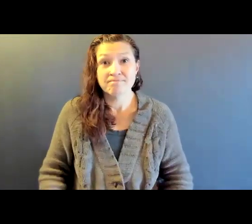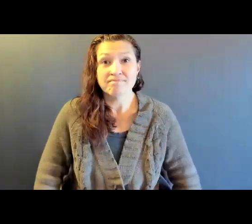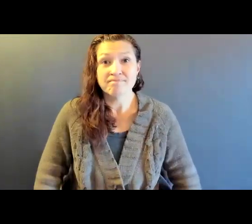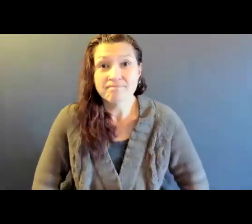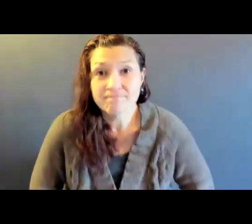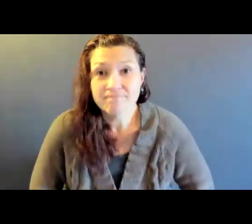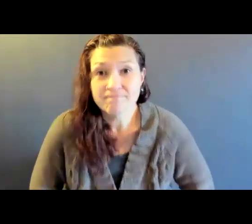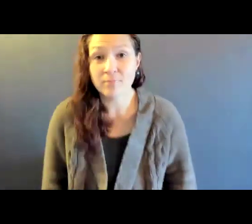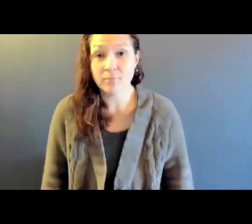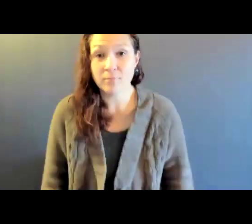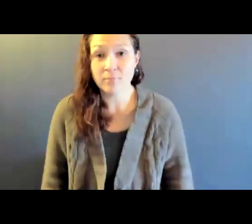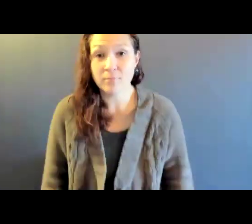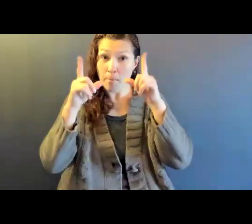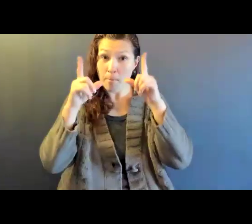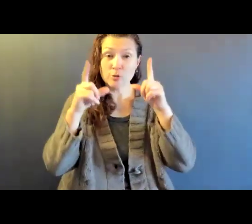Oh, a picture up front? Yes.